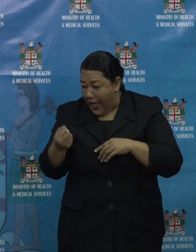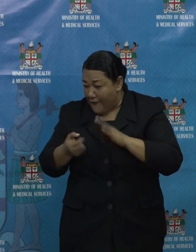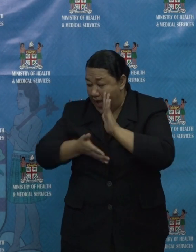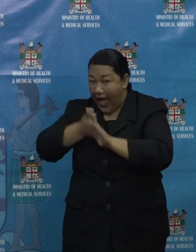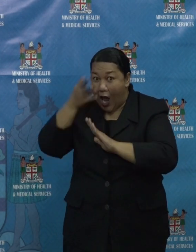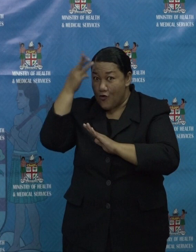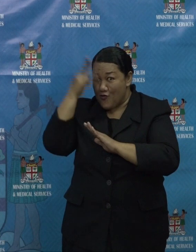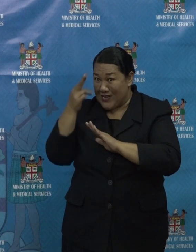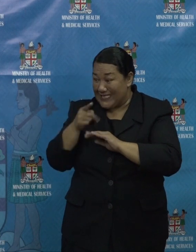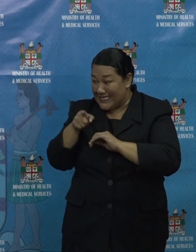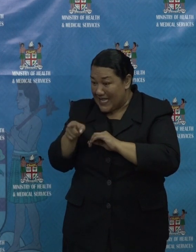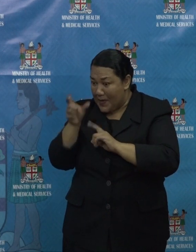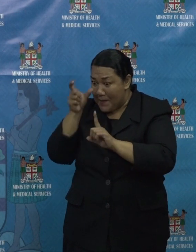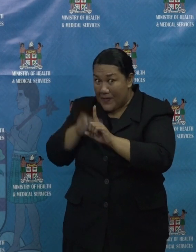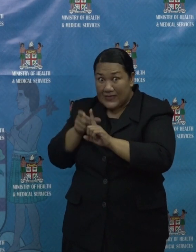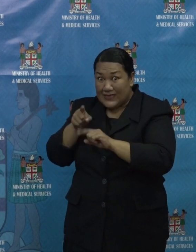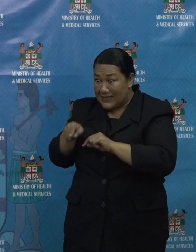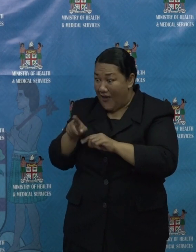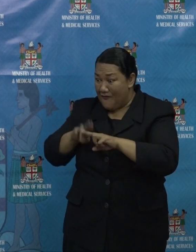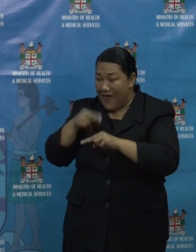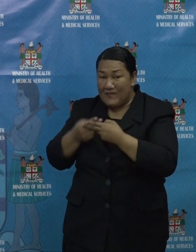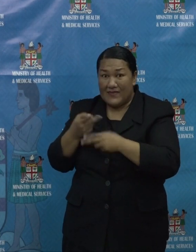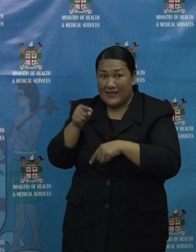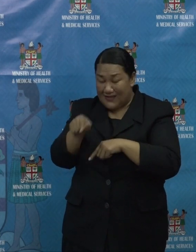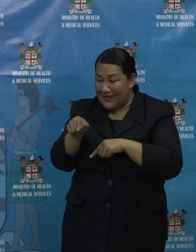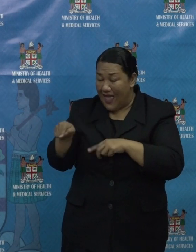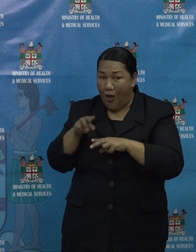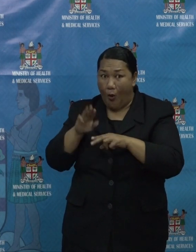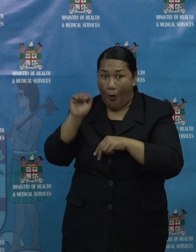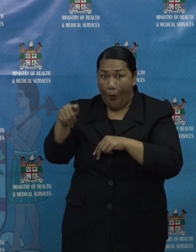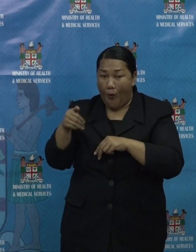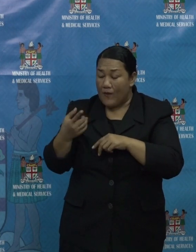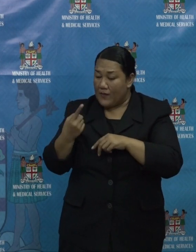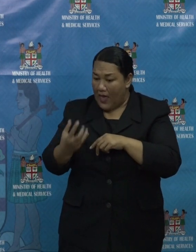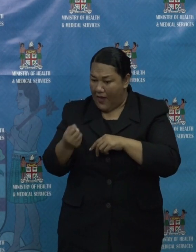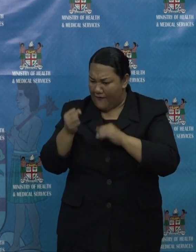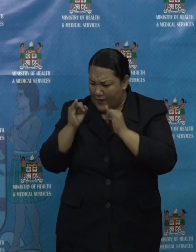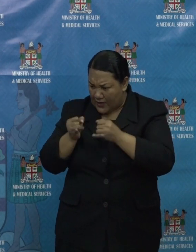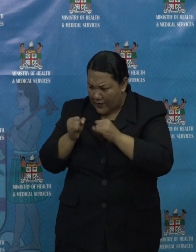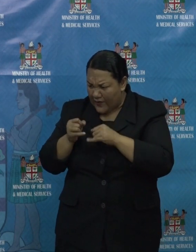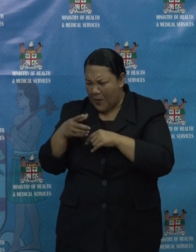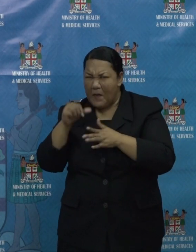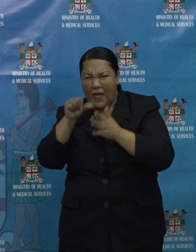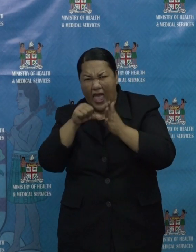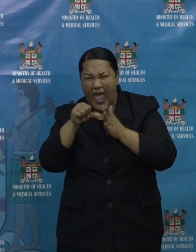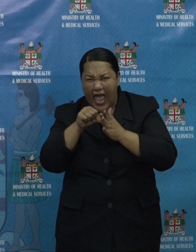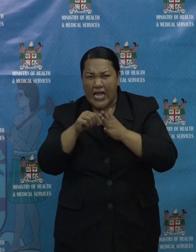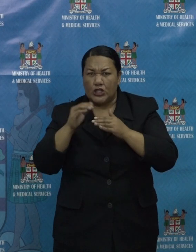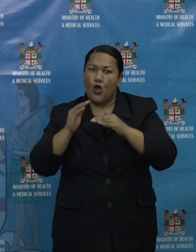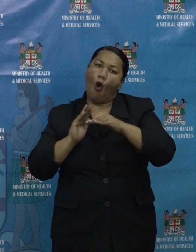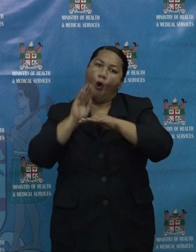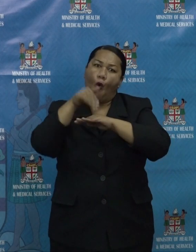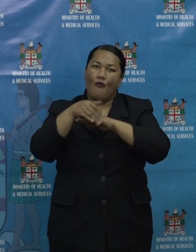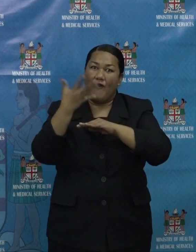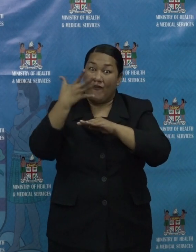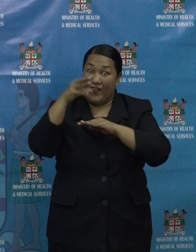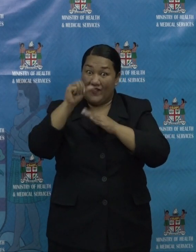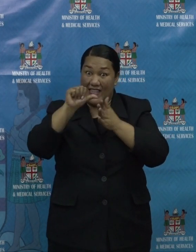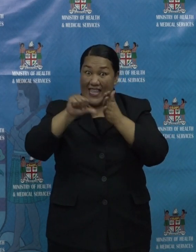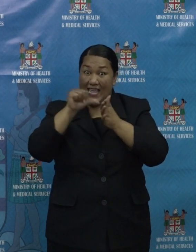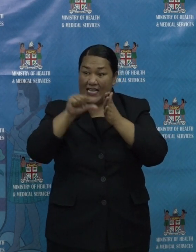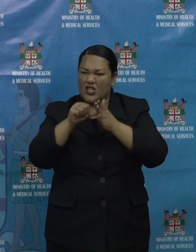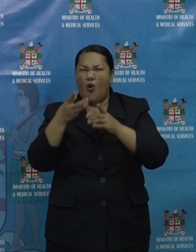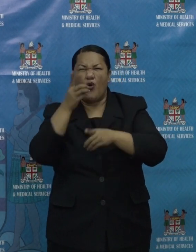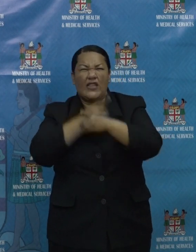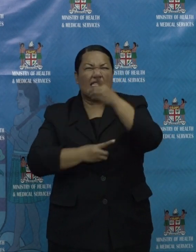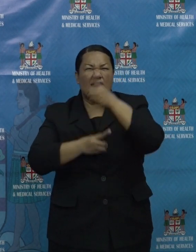of getting severe COVID-19, so these are individuals over the age of 50, people with chronic illness such as